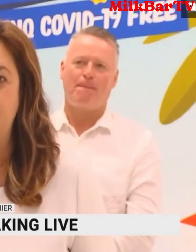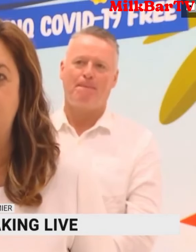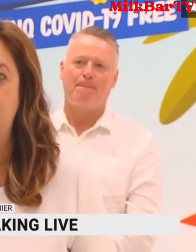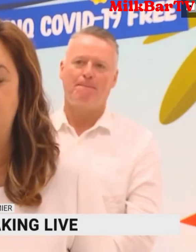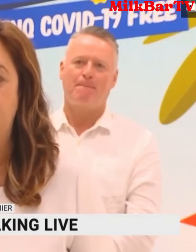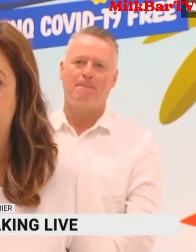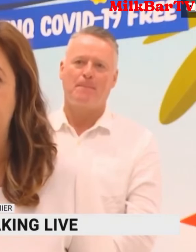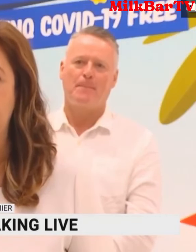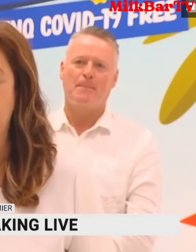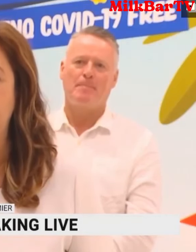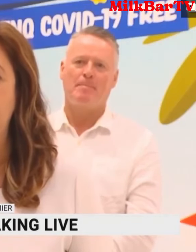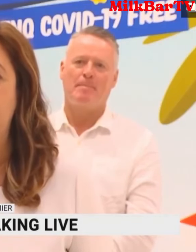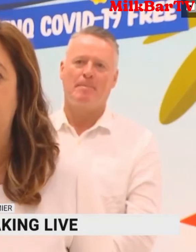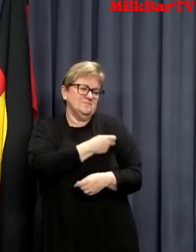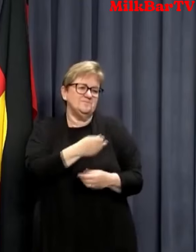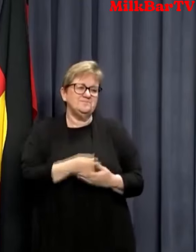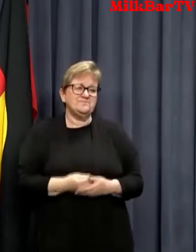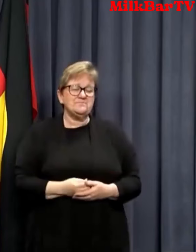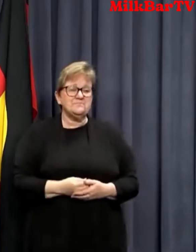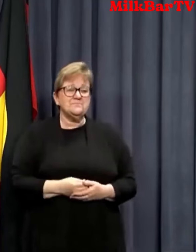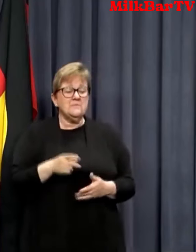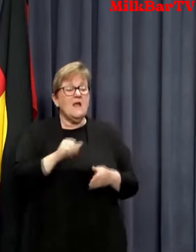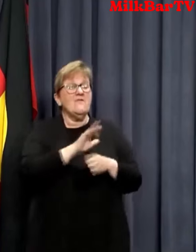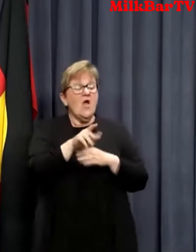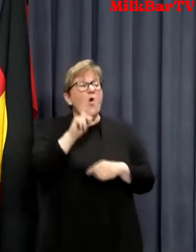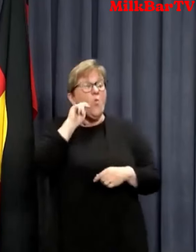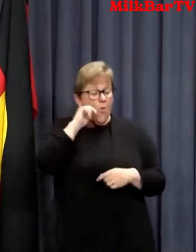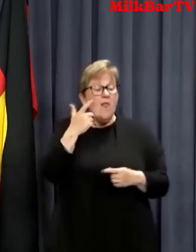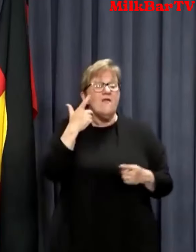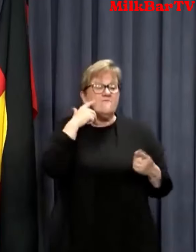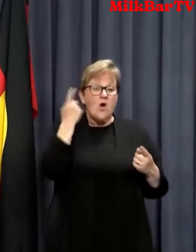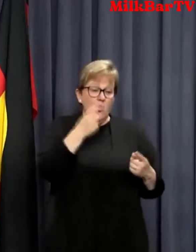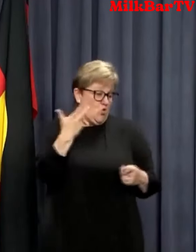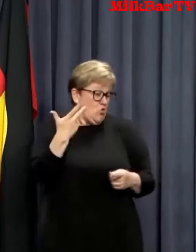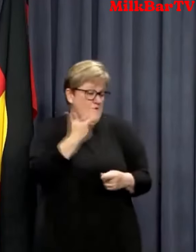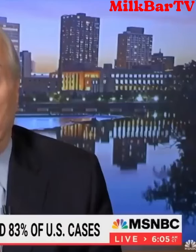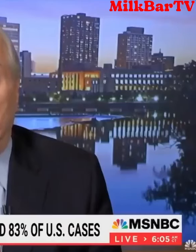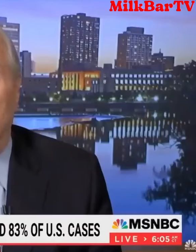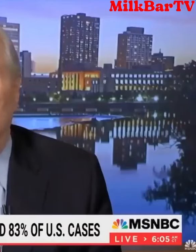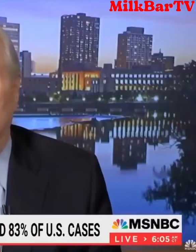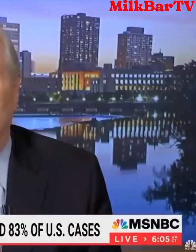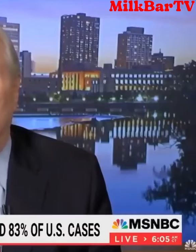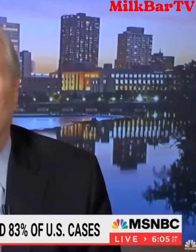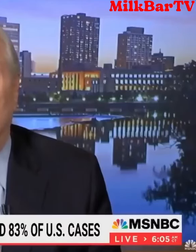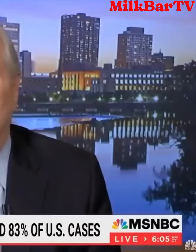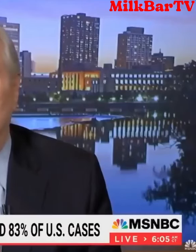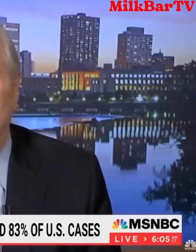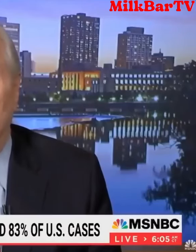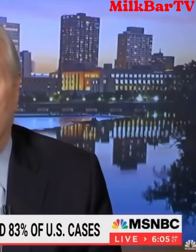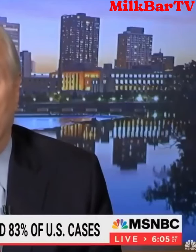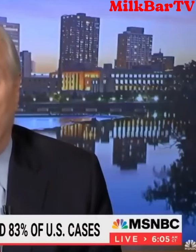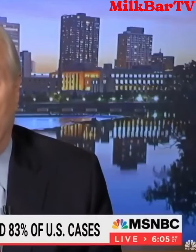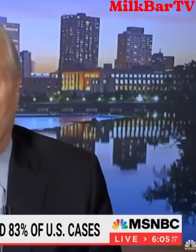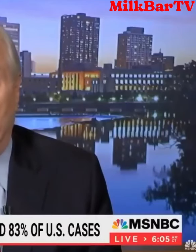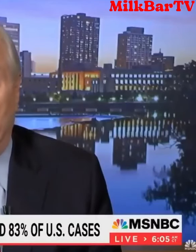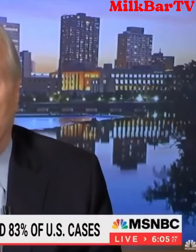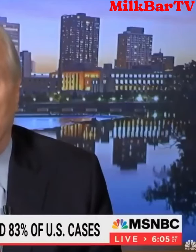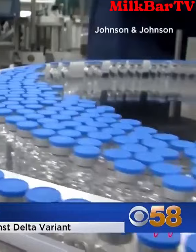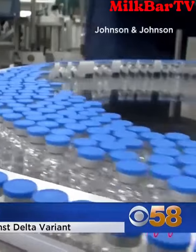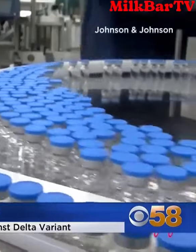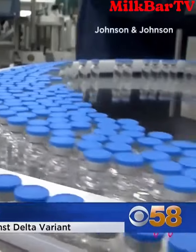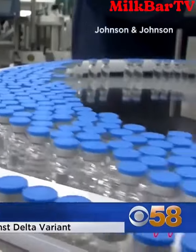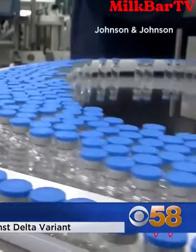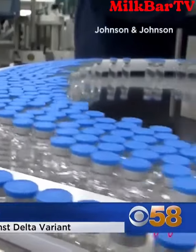hunts down the unvaccinated. The virus will find the unvaccinated. That's what they all say. And it's a virus that will find you if you're not